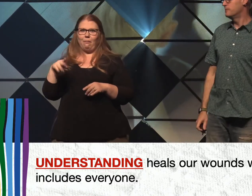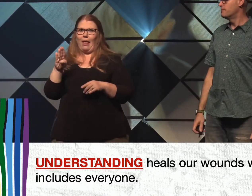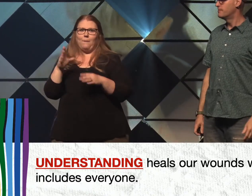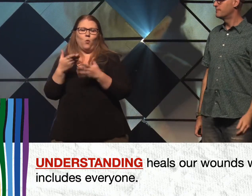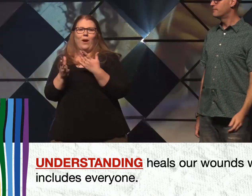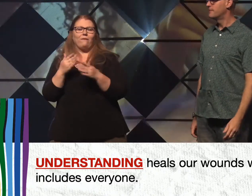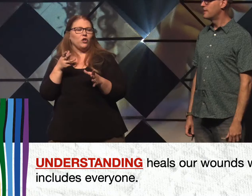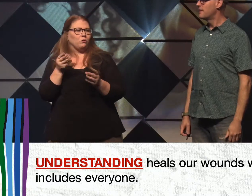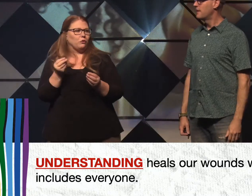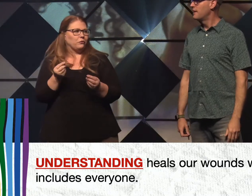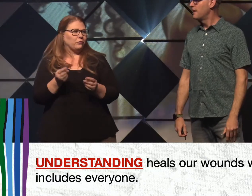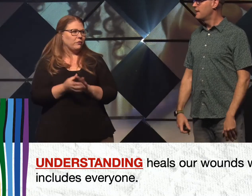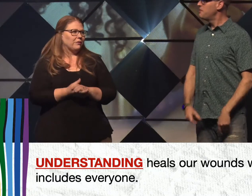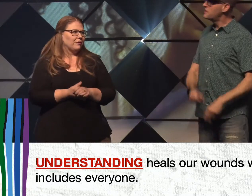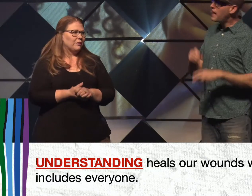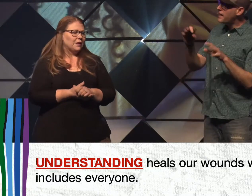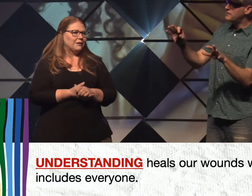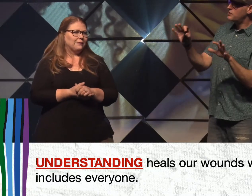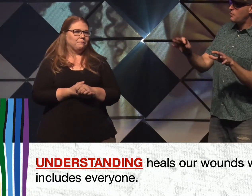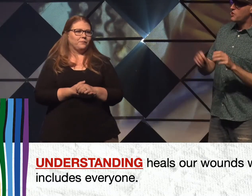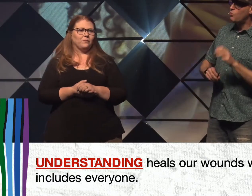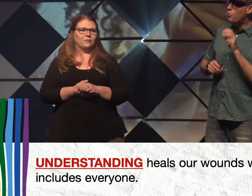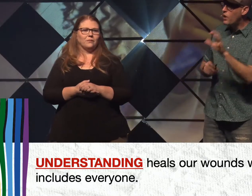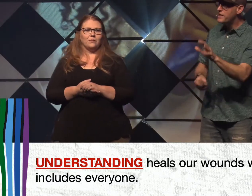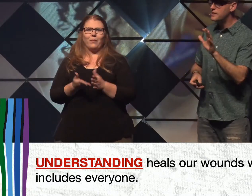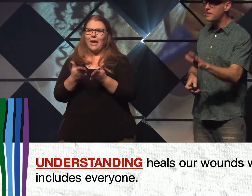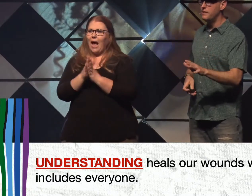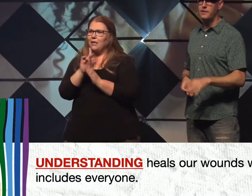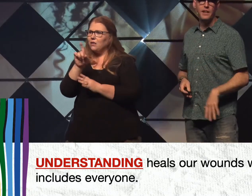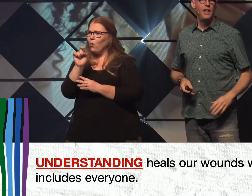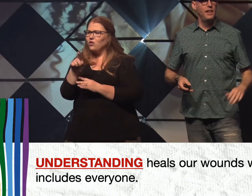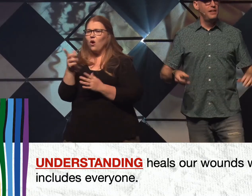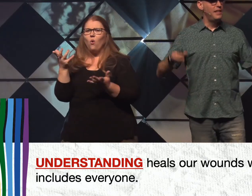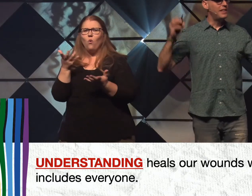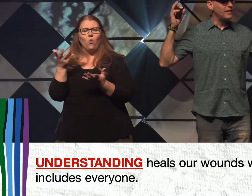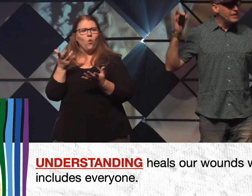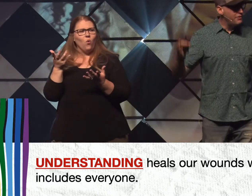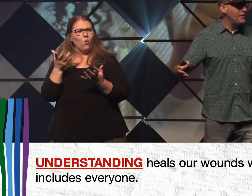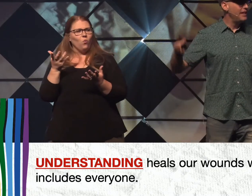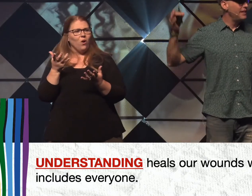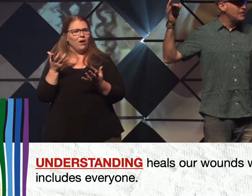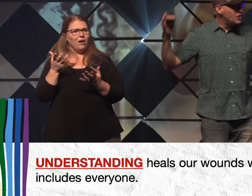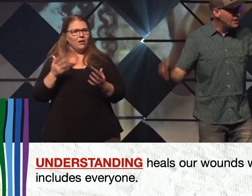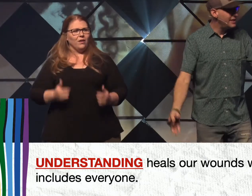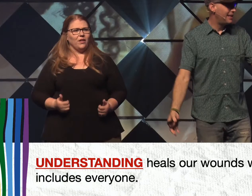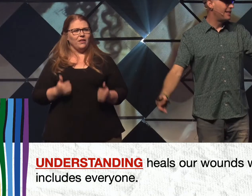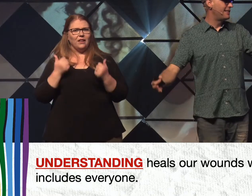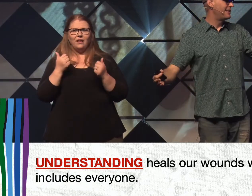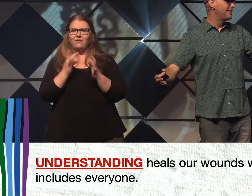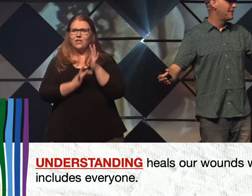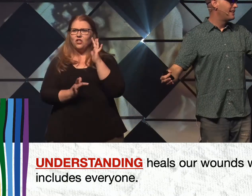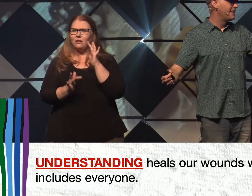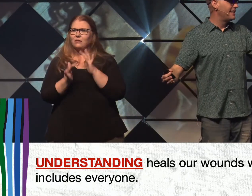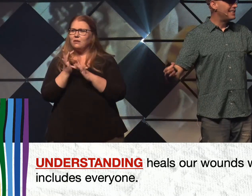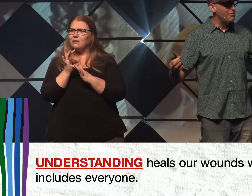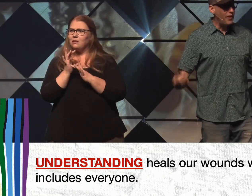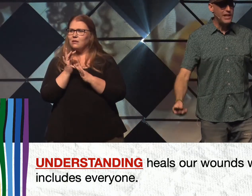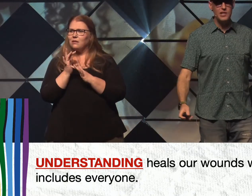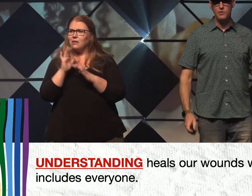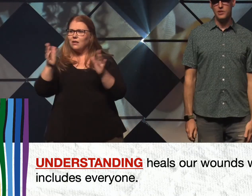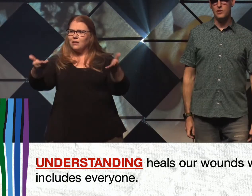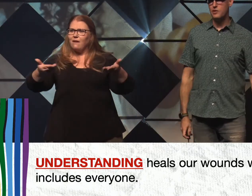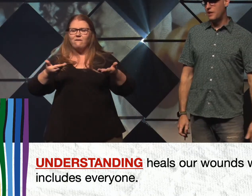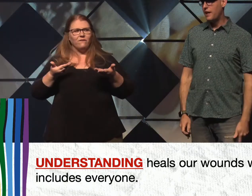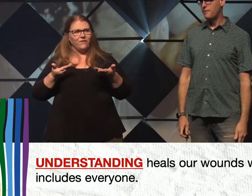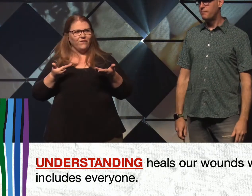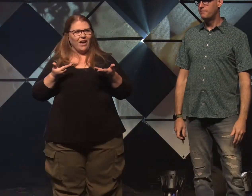do, let me just ask this question. What is it that the living Jesus is inviting